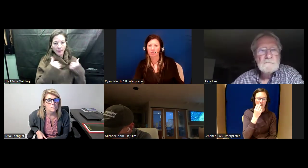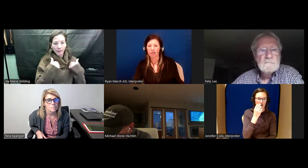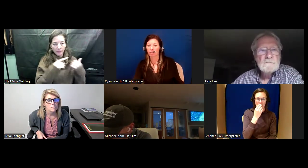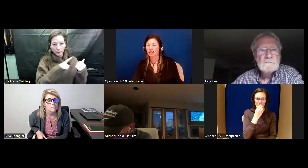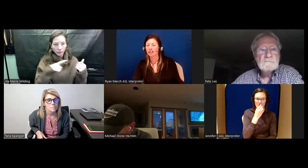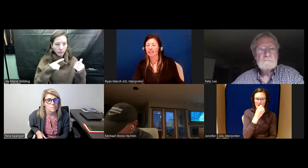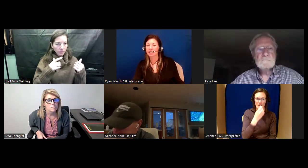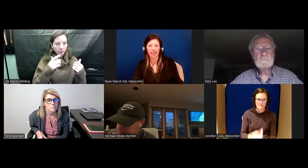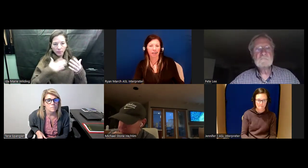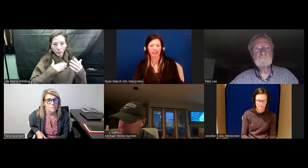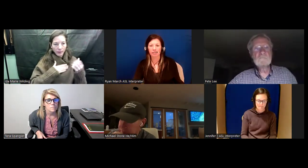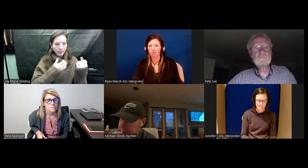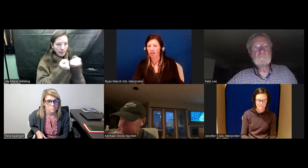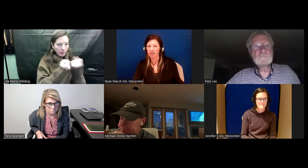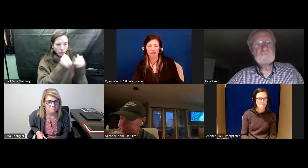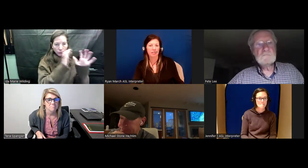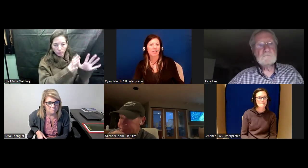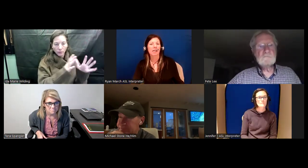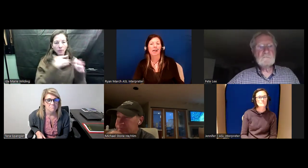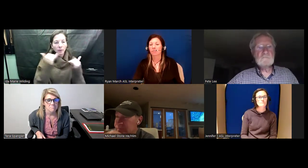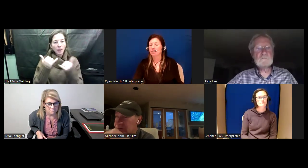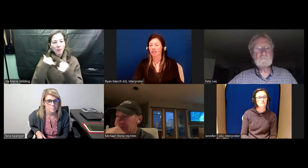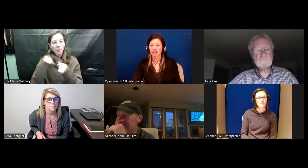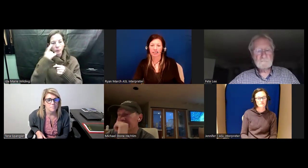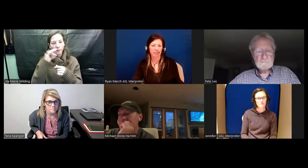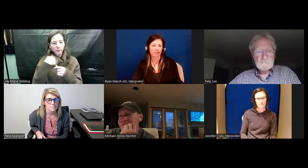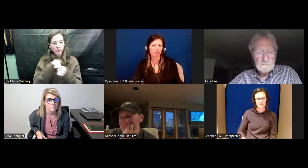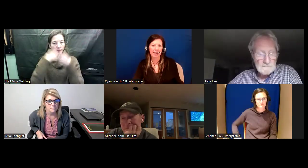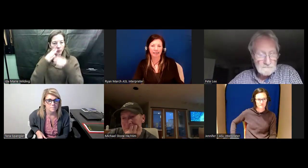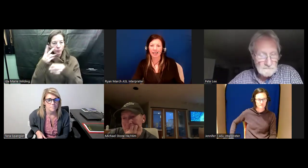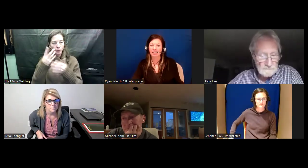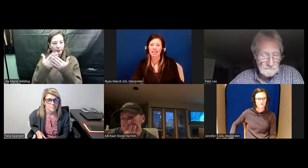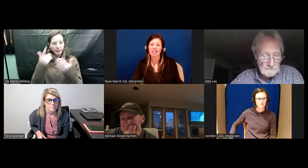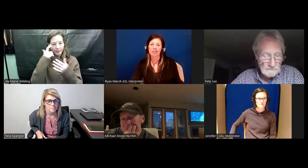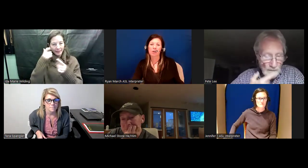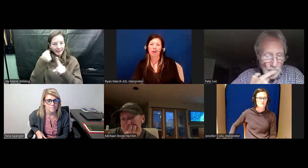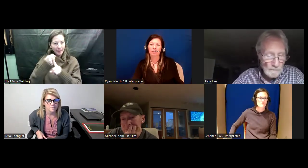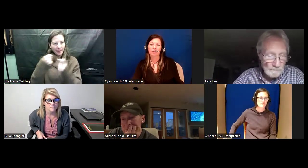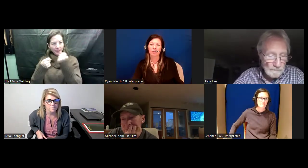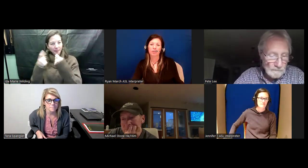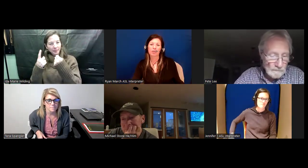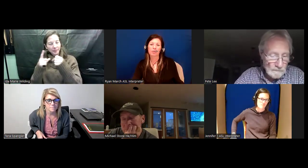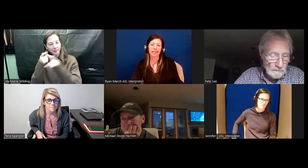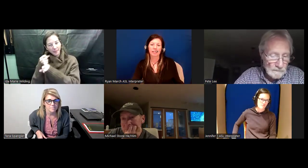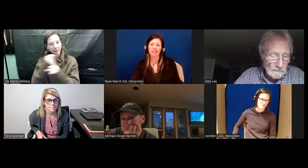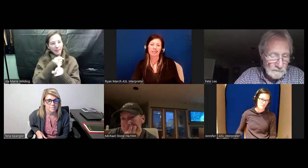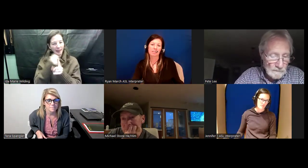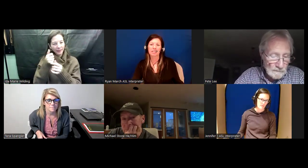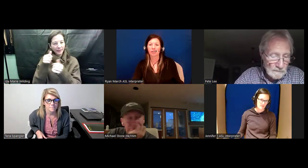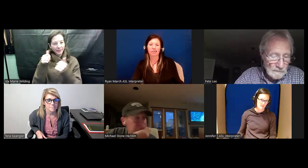yes, we're working on Lead K already in process, getting the legislators to back that. So also those two